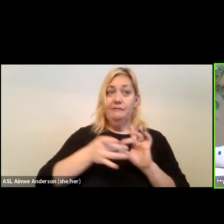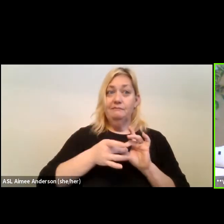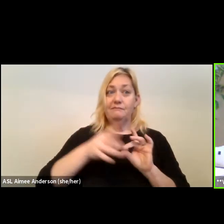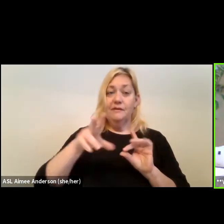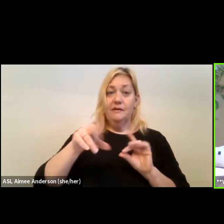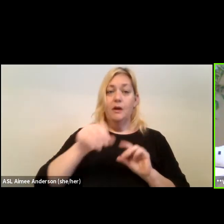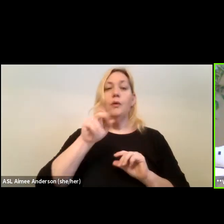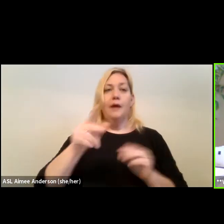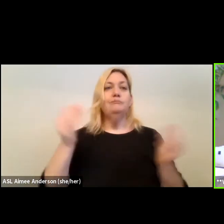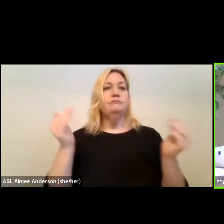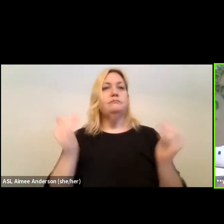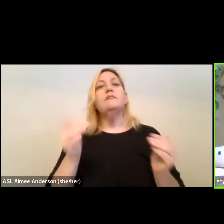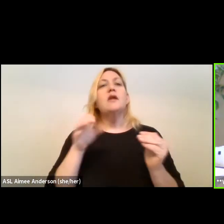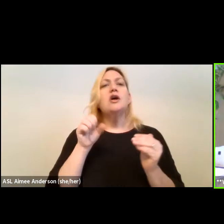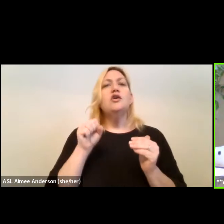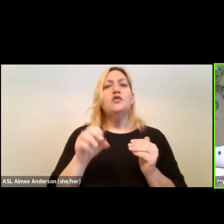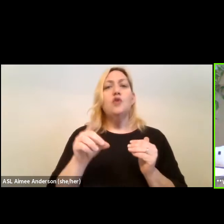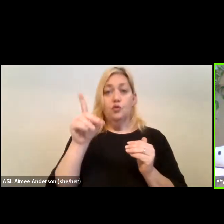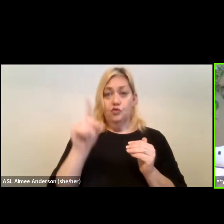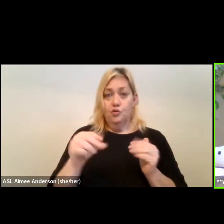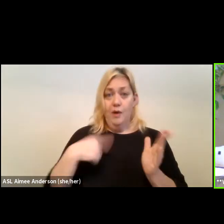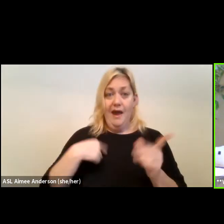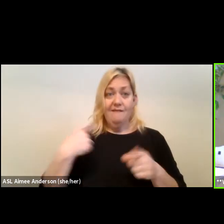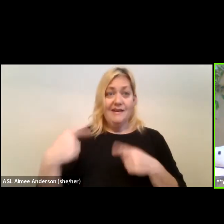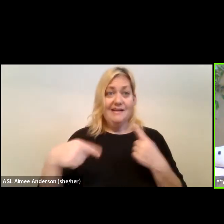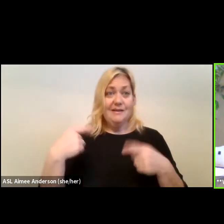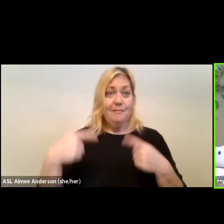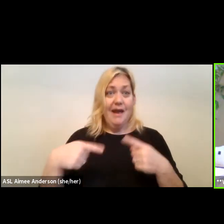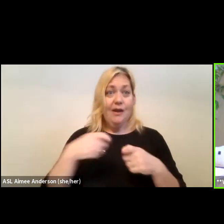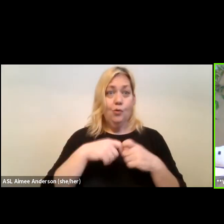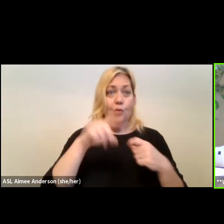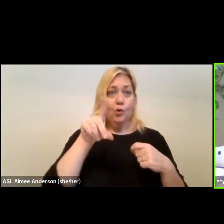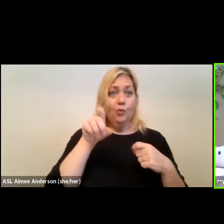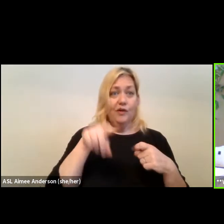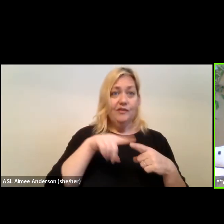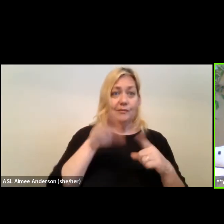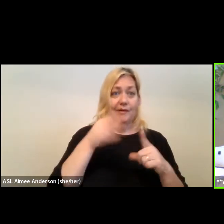Okay, so do I have any debate or questions on this item?